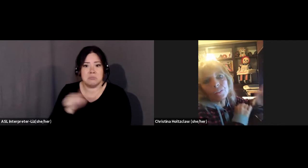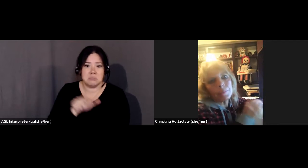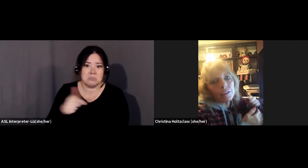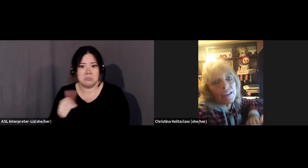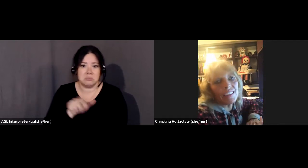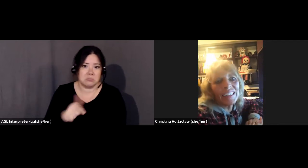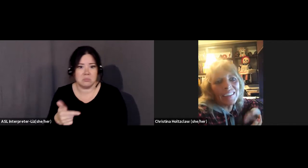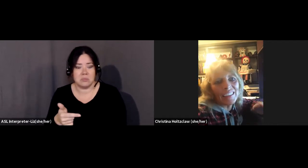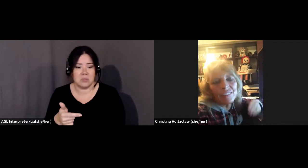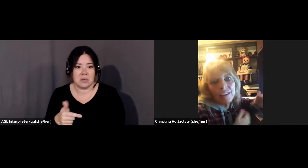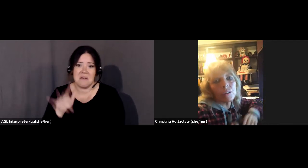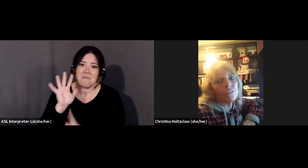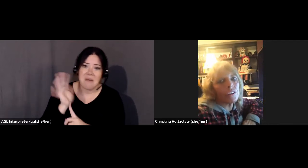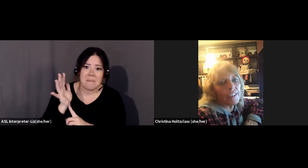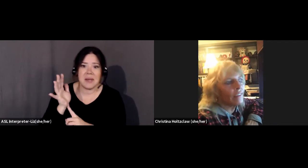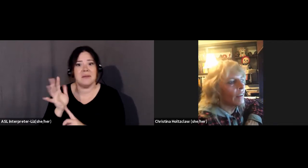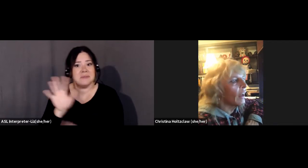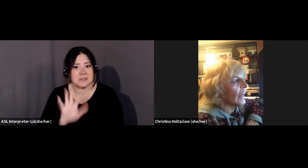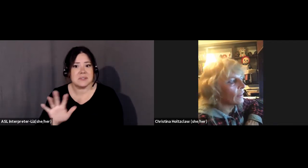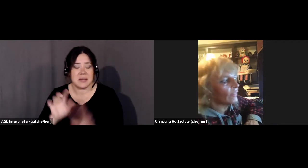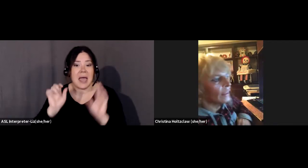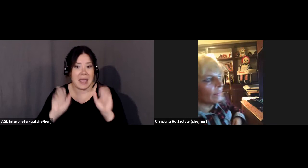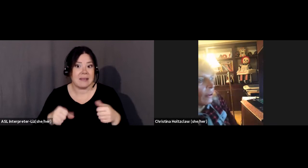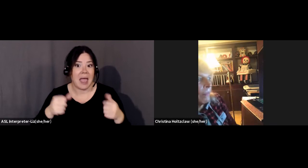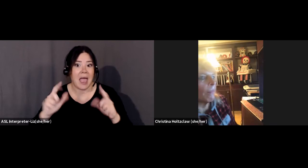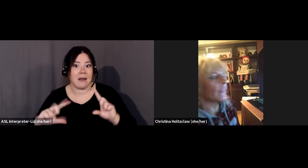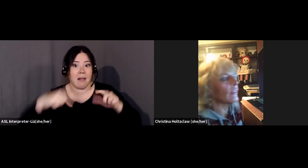And then you flip that around and they can reverse it. And